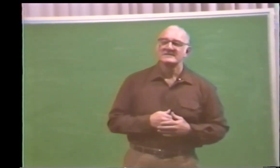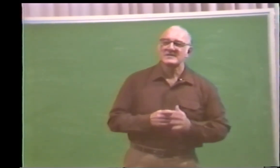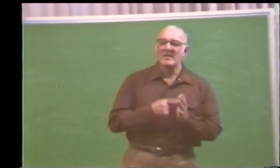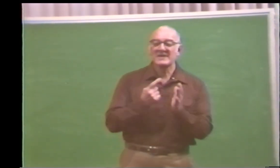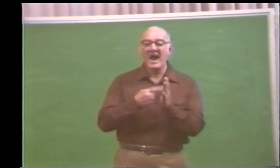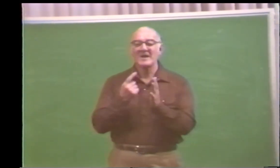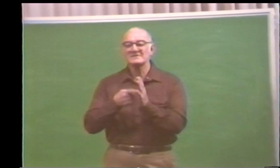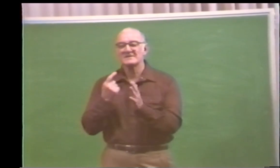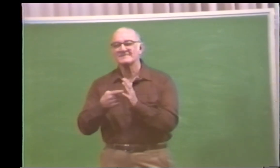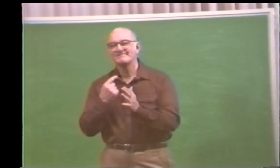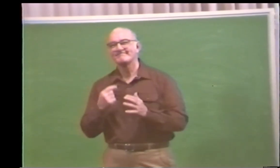Sometimes